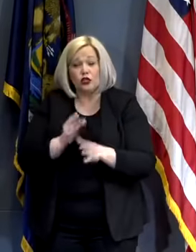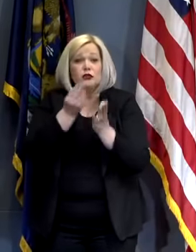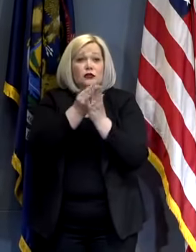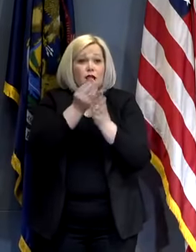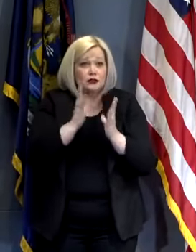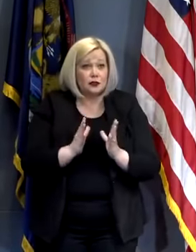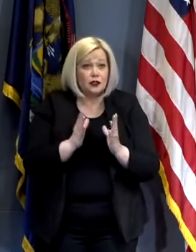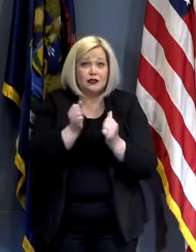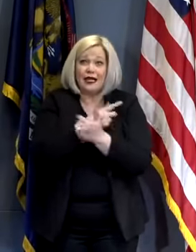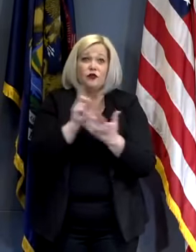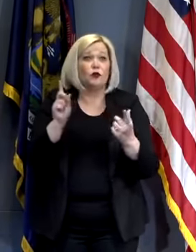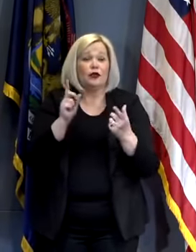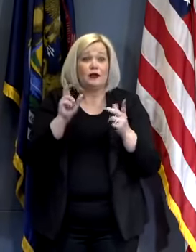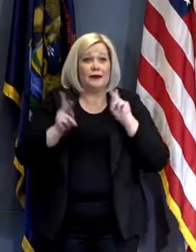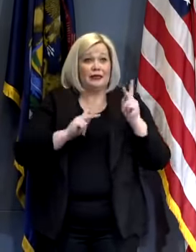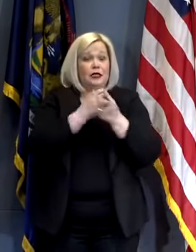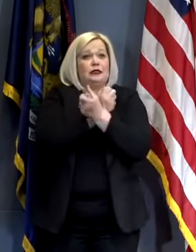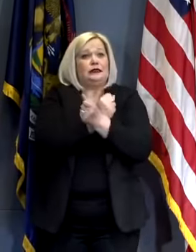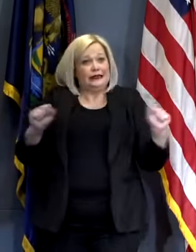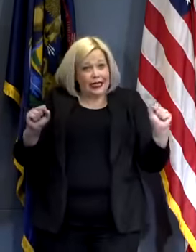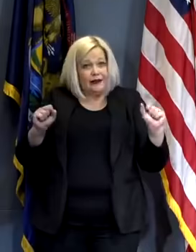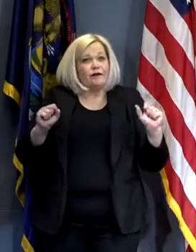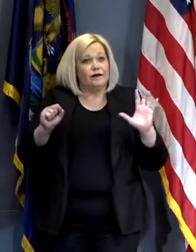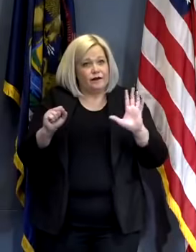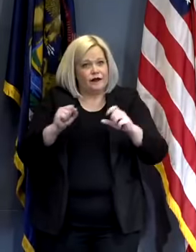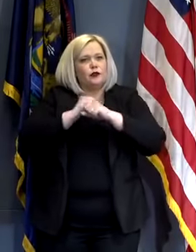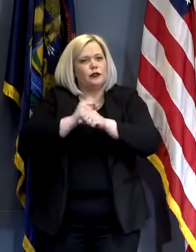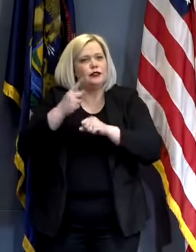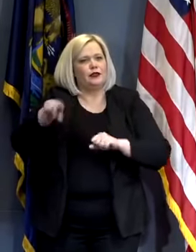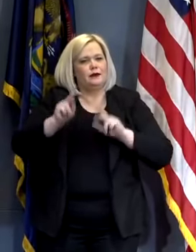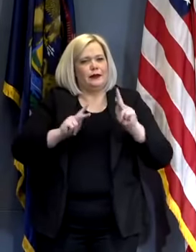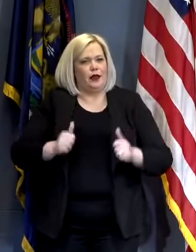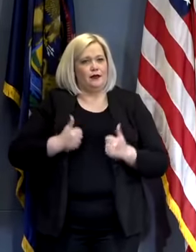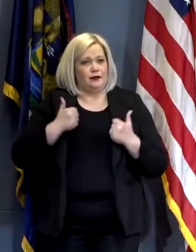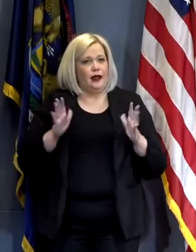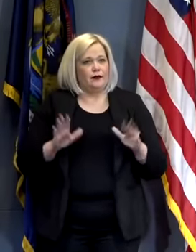that do ramp up. All those protections will be in there.